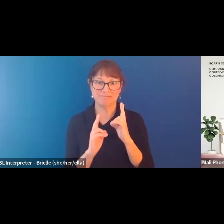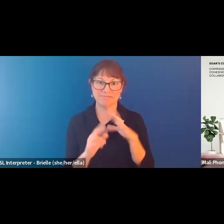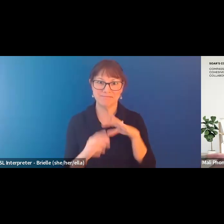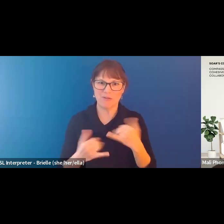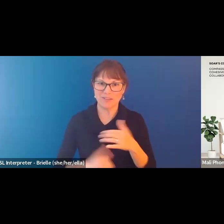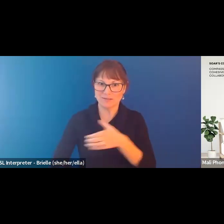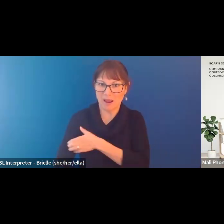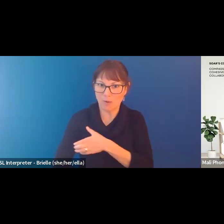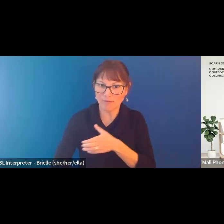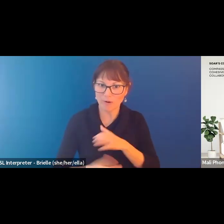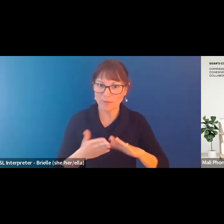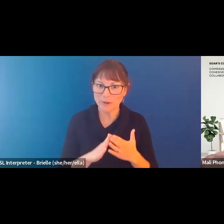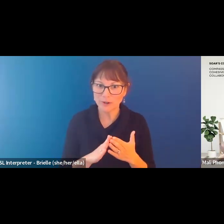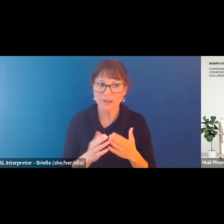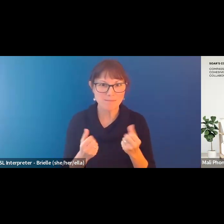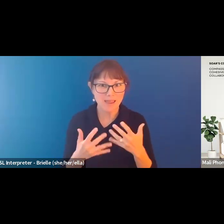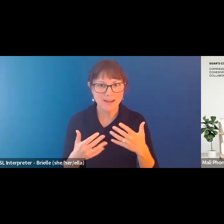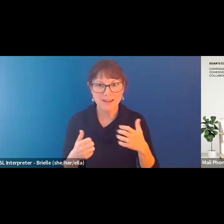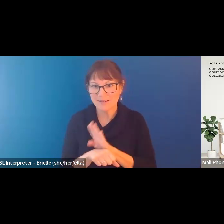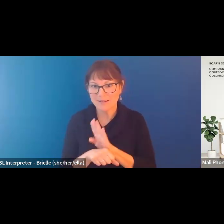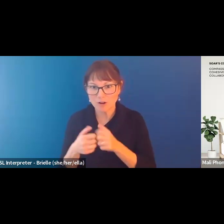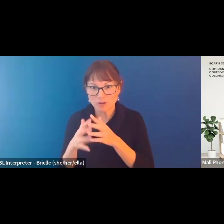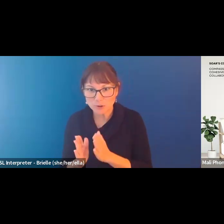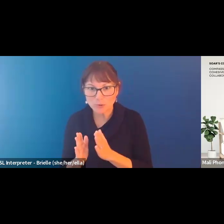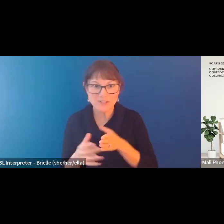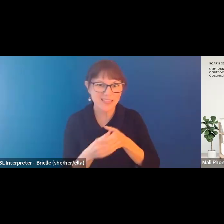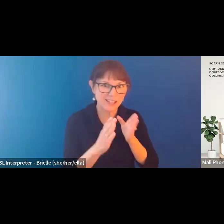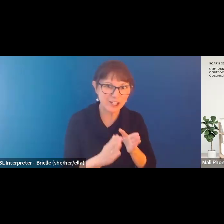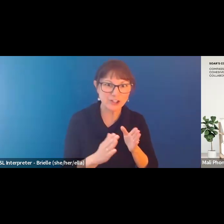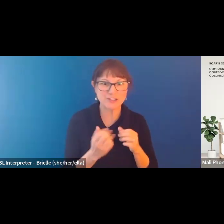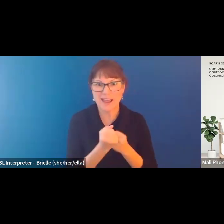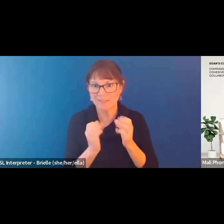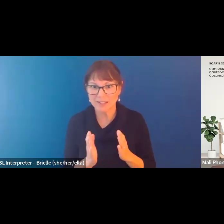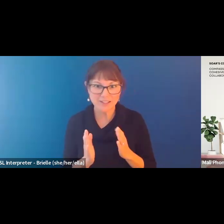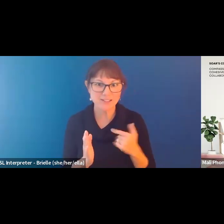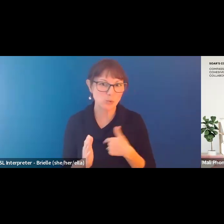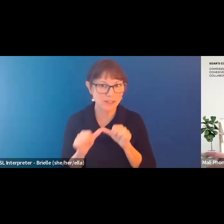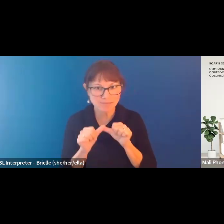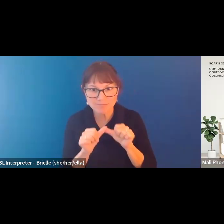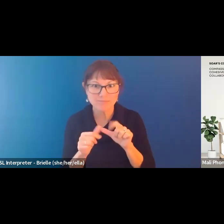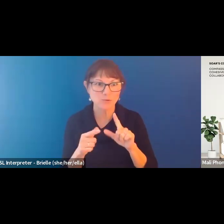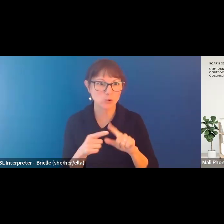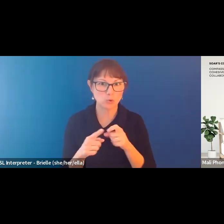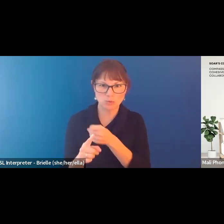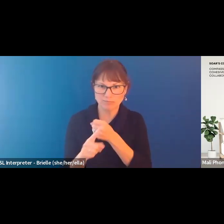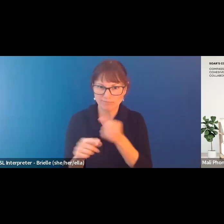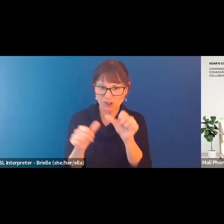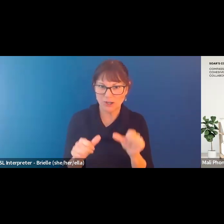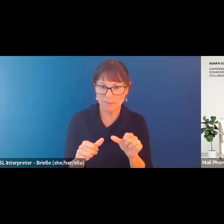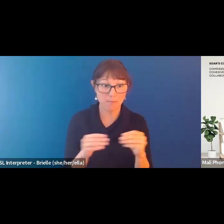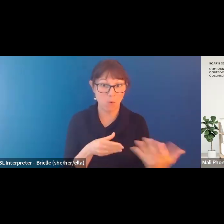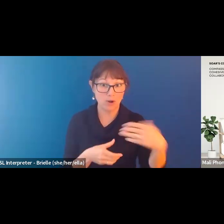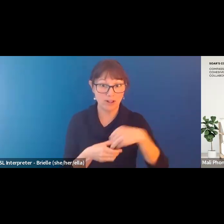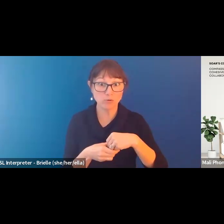powerful community of entrepreneurs, leaders, advocates, as we continue to shape a more